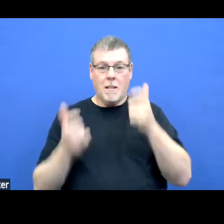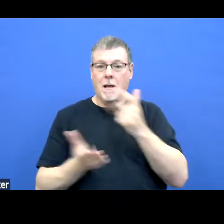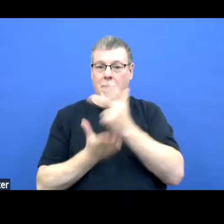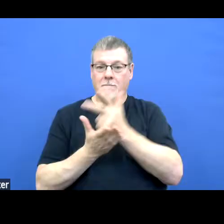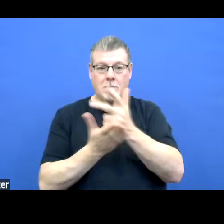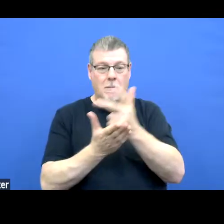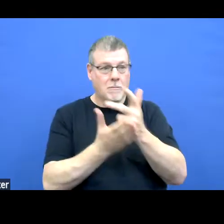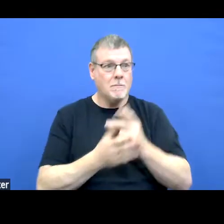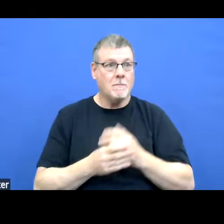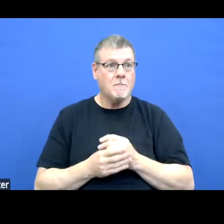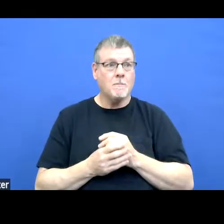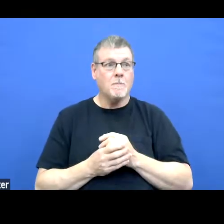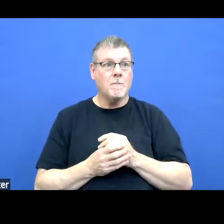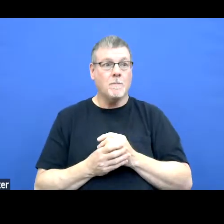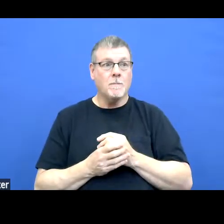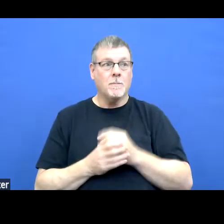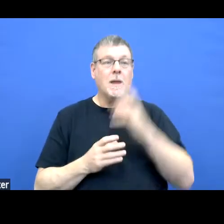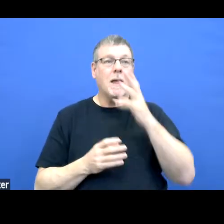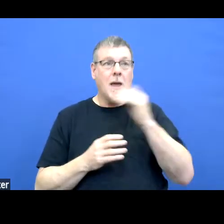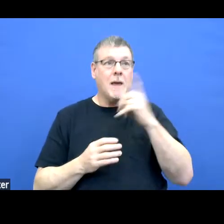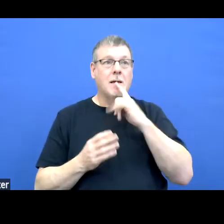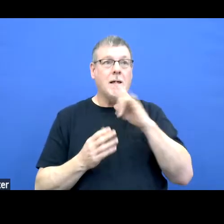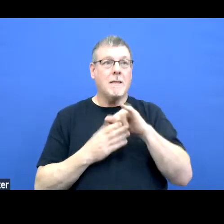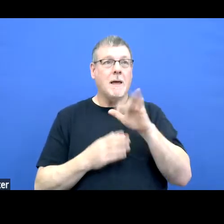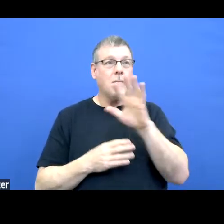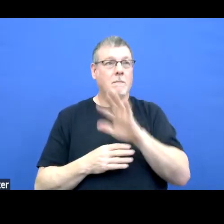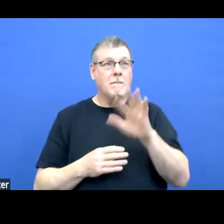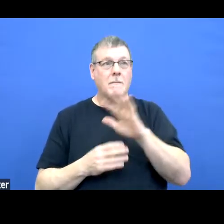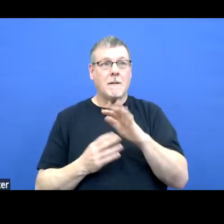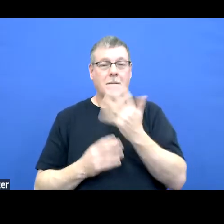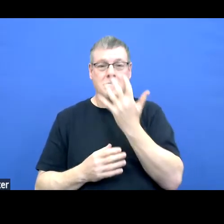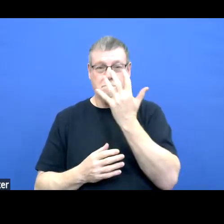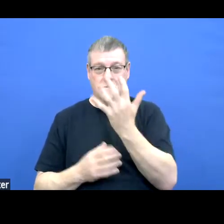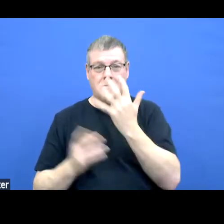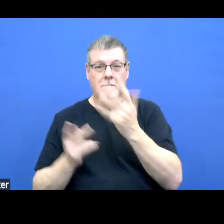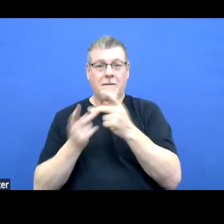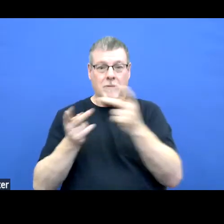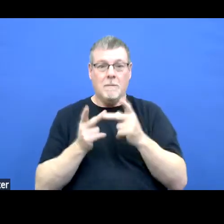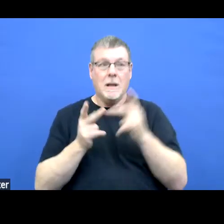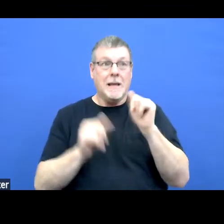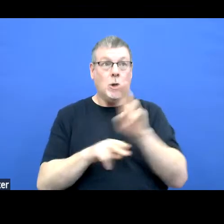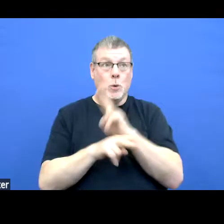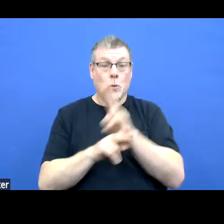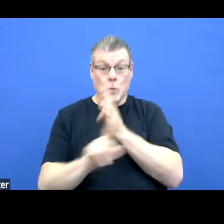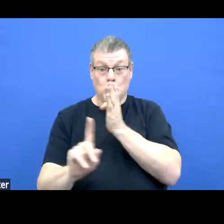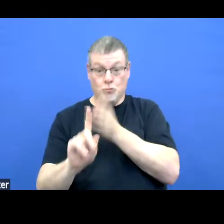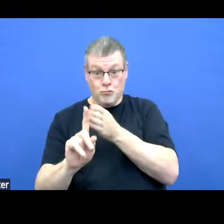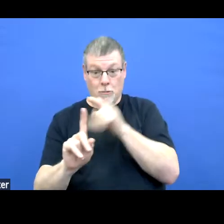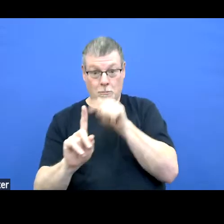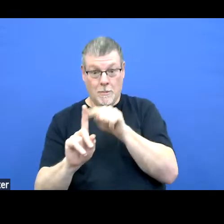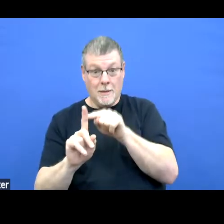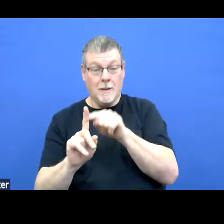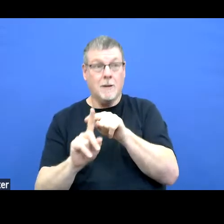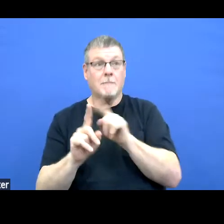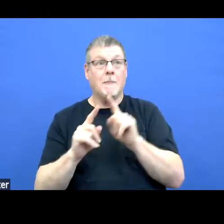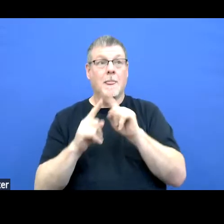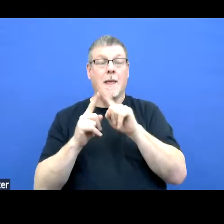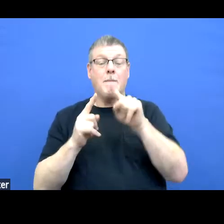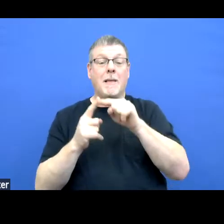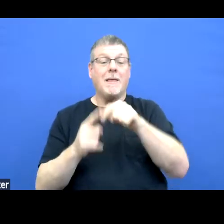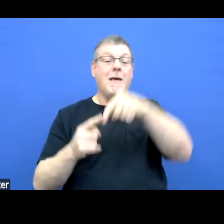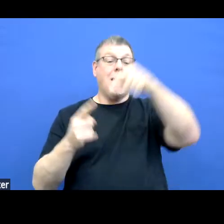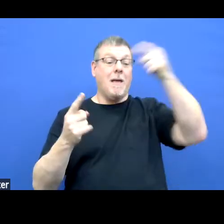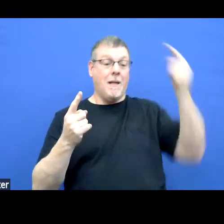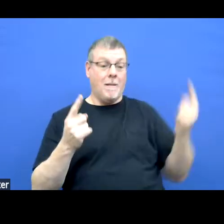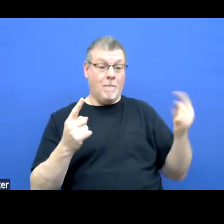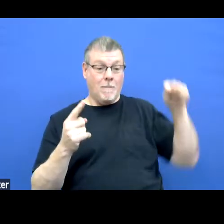over there. Like we said, there'd probably only be about maybe 5 spaces that we could use that's right directly there. But on the opposite end